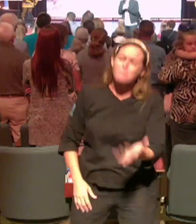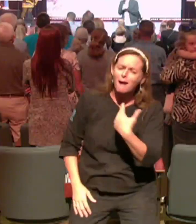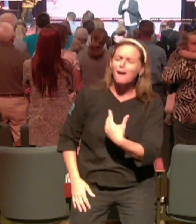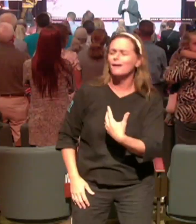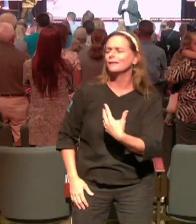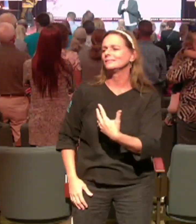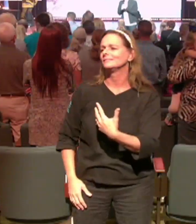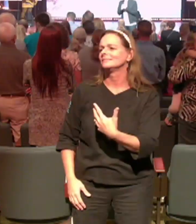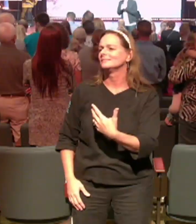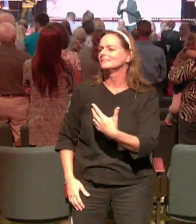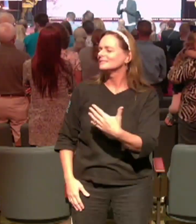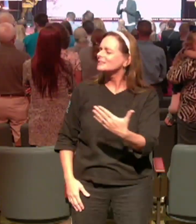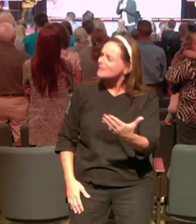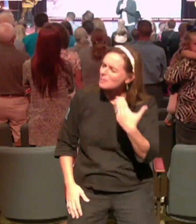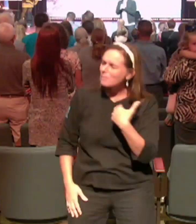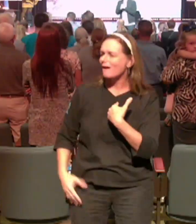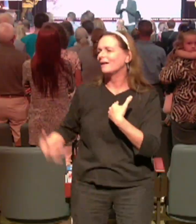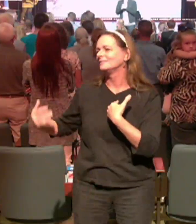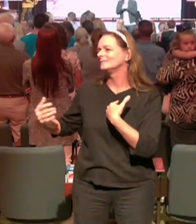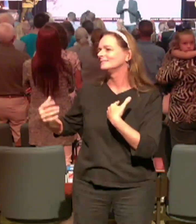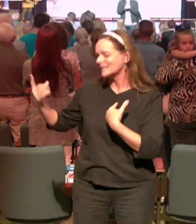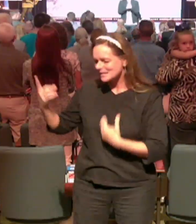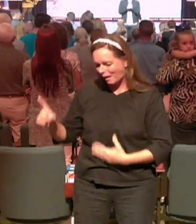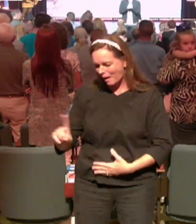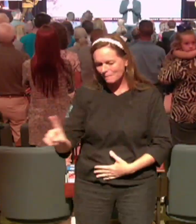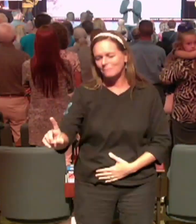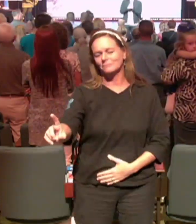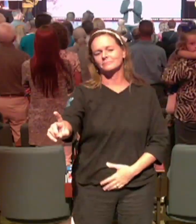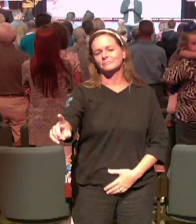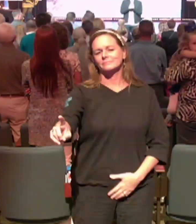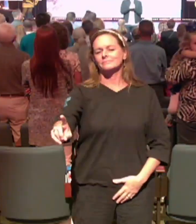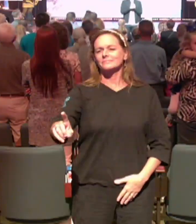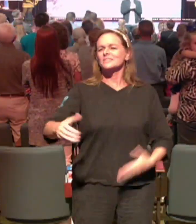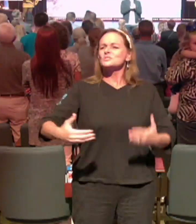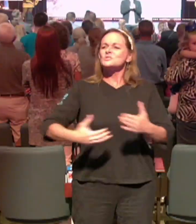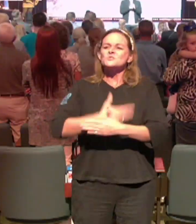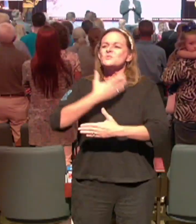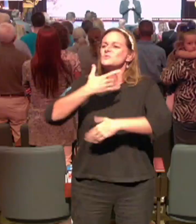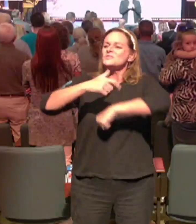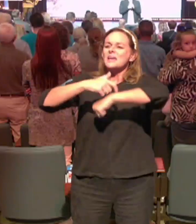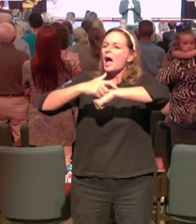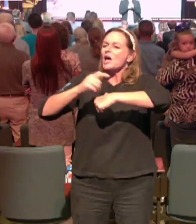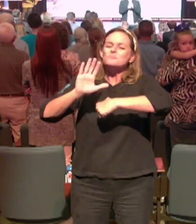today. New beginning, fresh start.